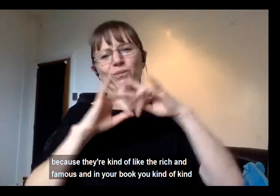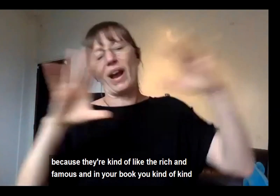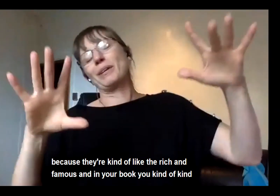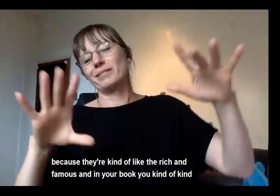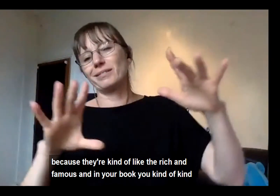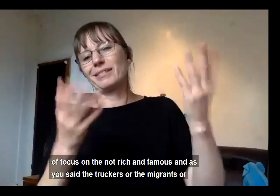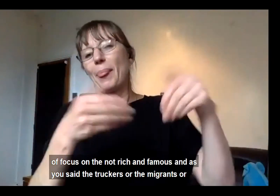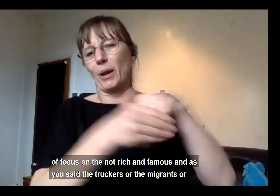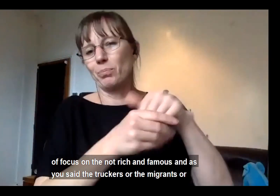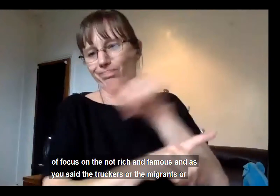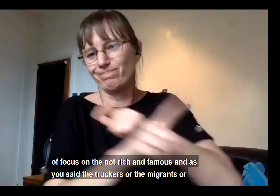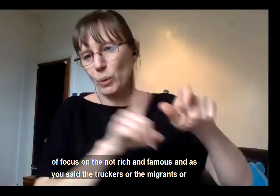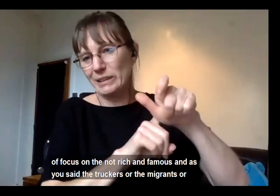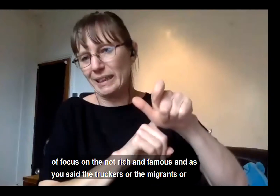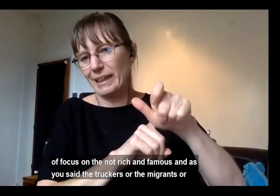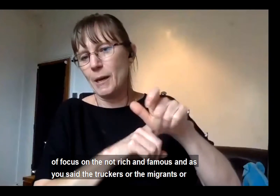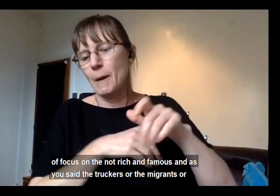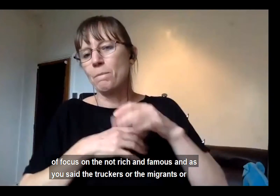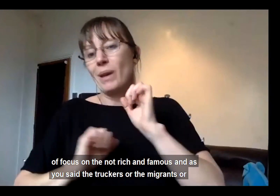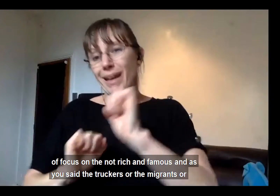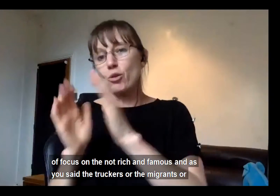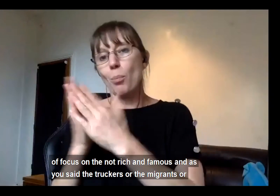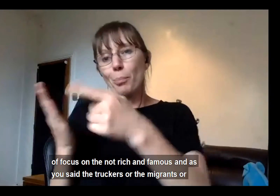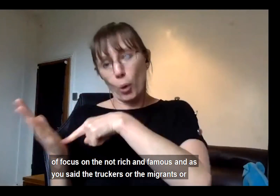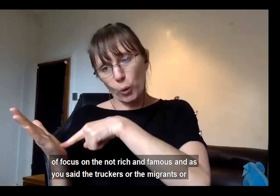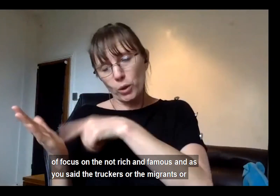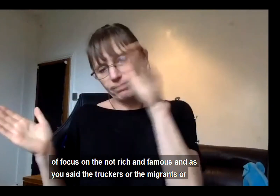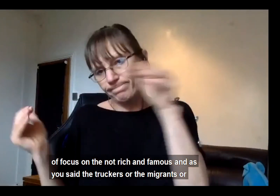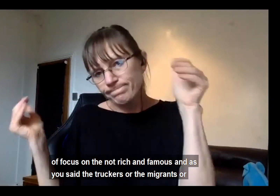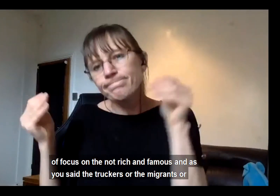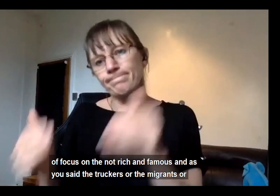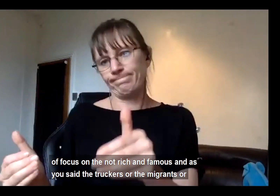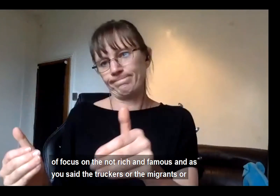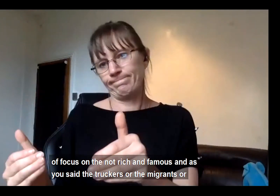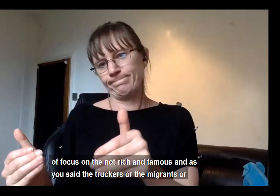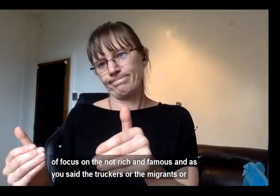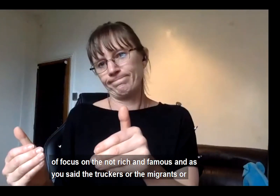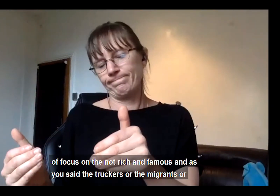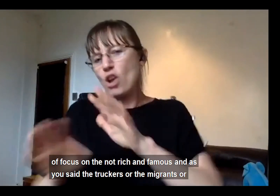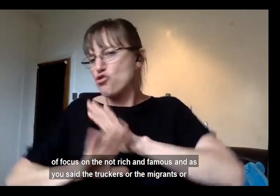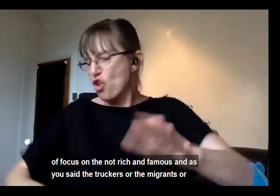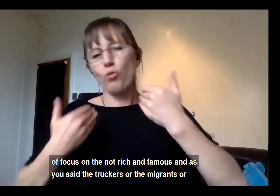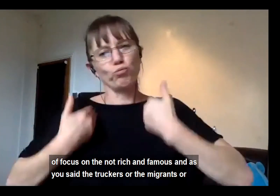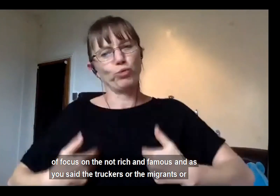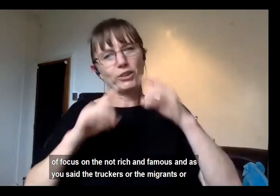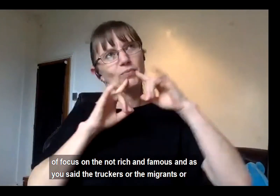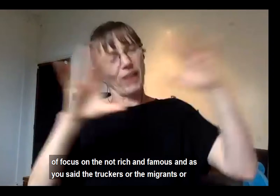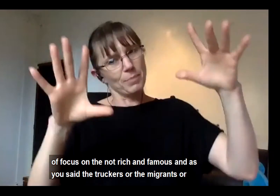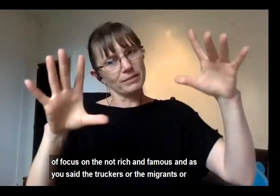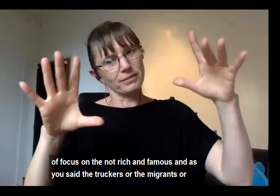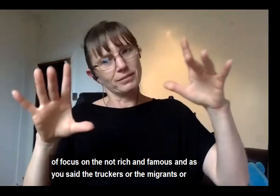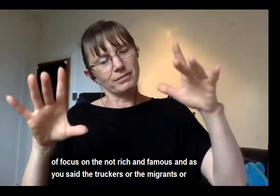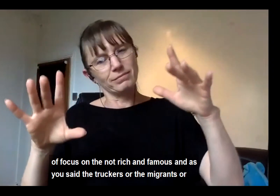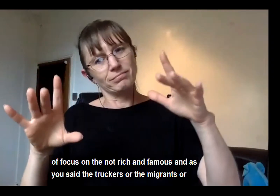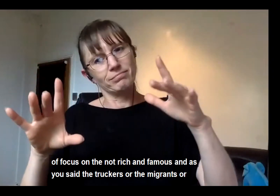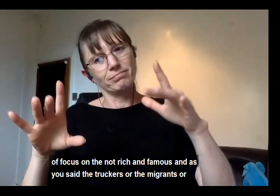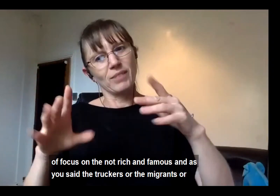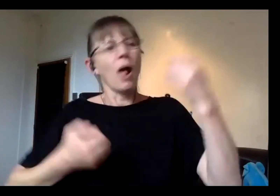you, in your book, you kind of focus on the not rich and famous, and as